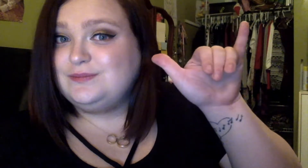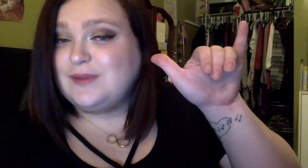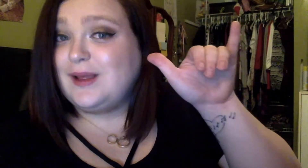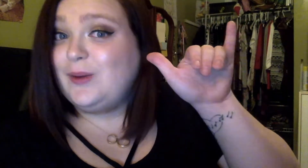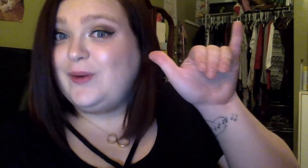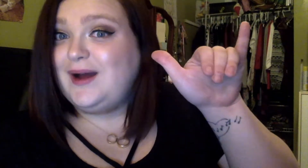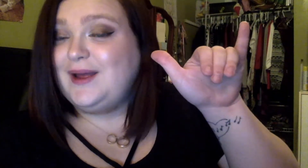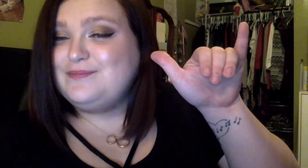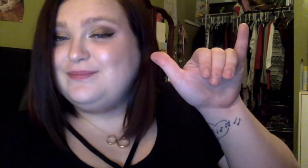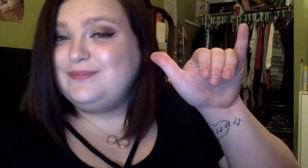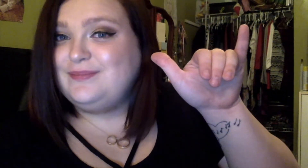Y